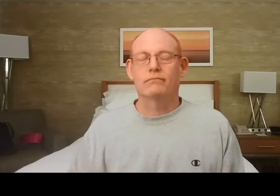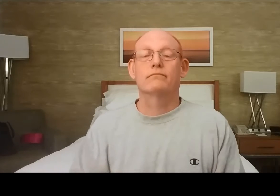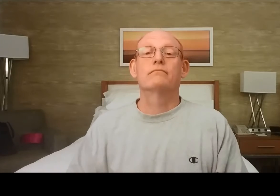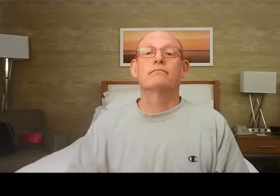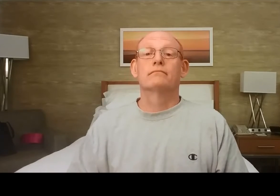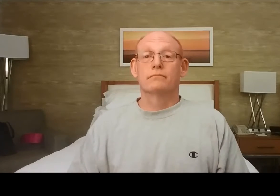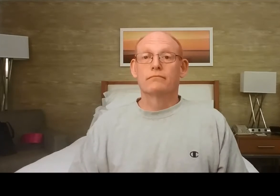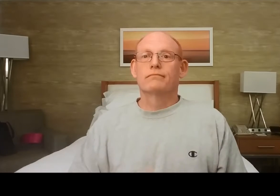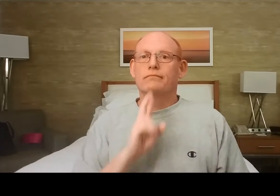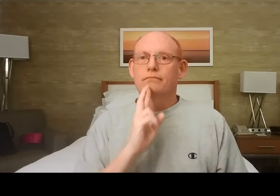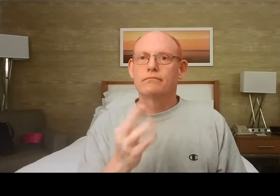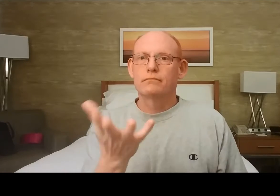in Rochester.